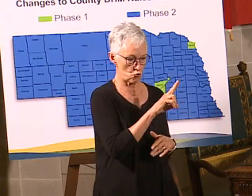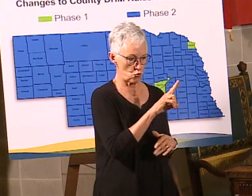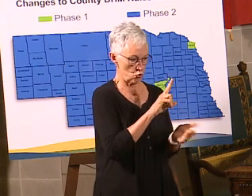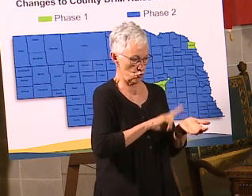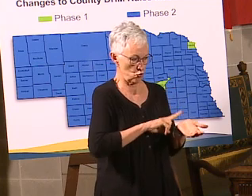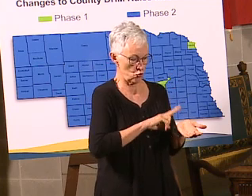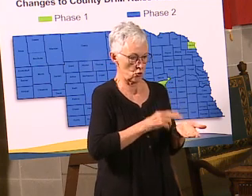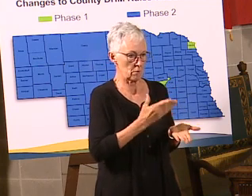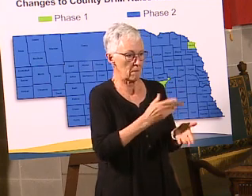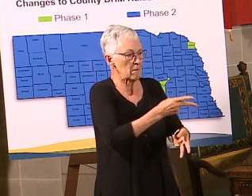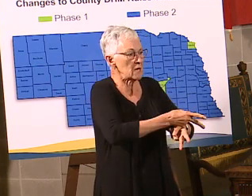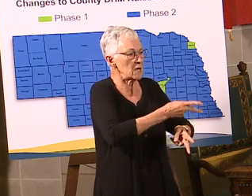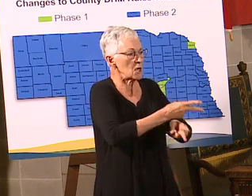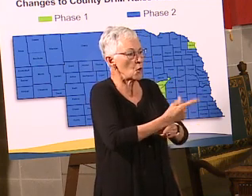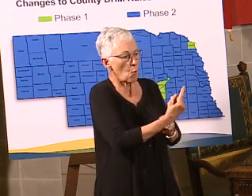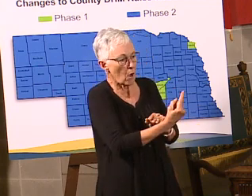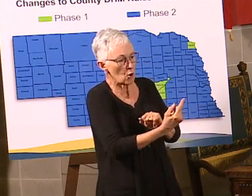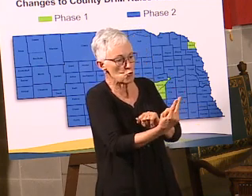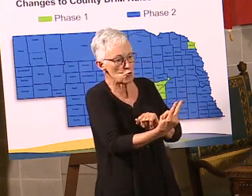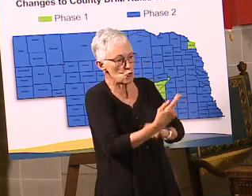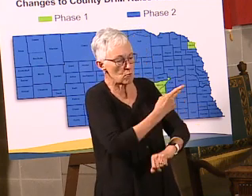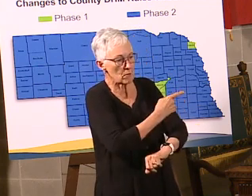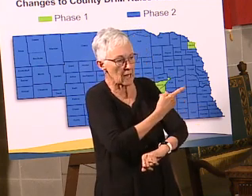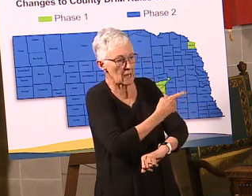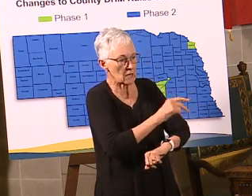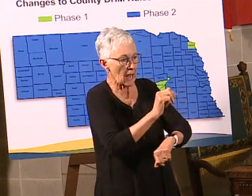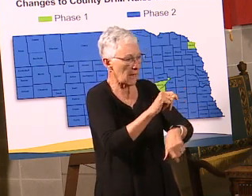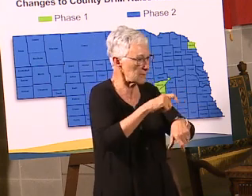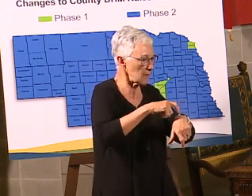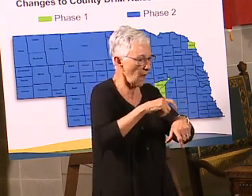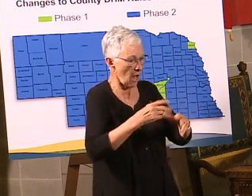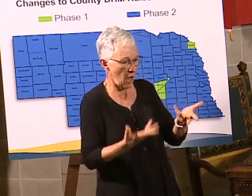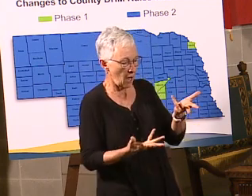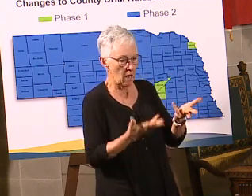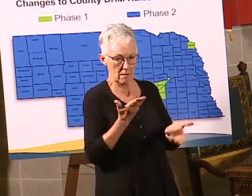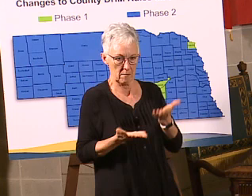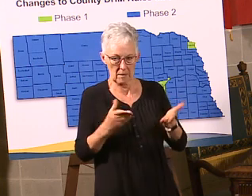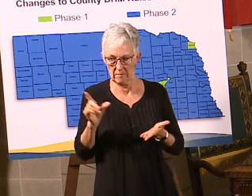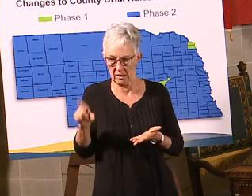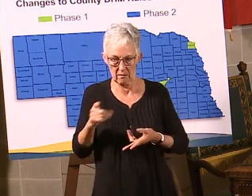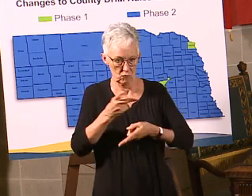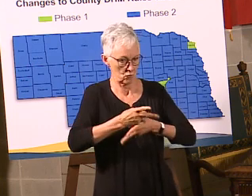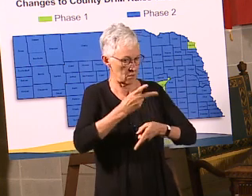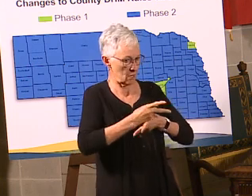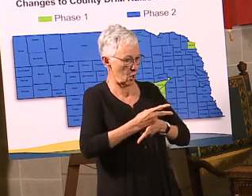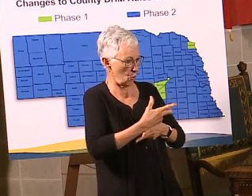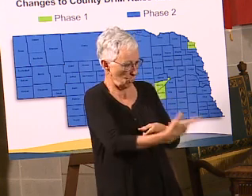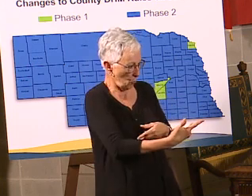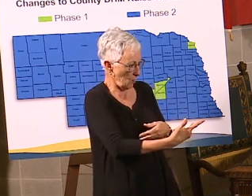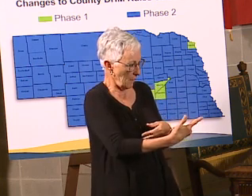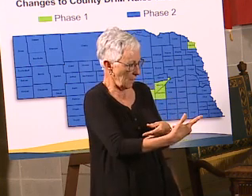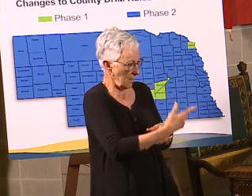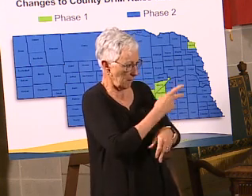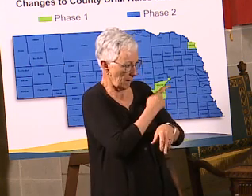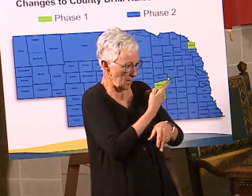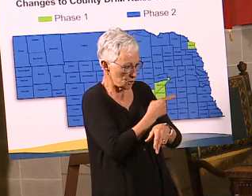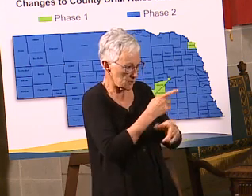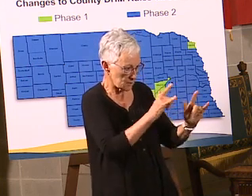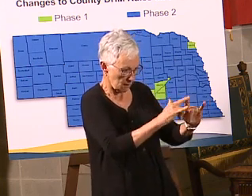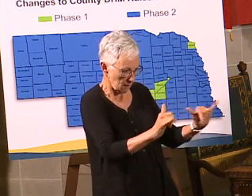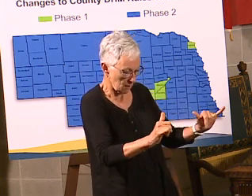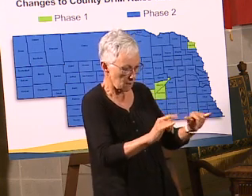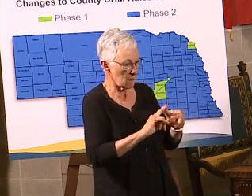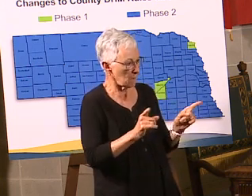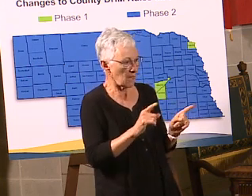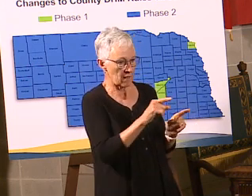two patients at a time. And now they might be asked to take care of 3 patients at a time, but they will be